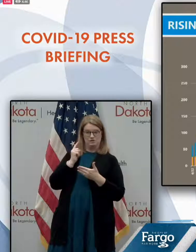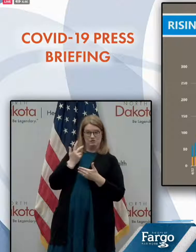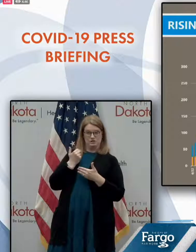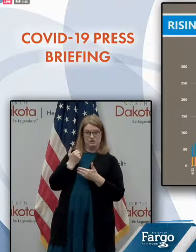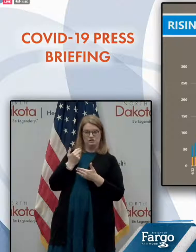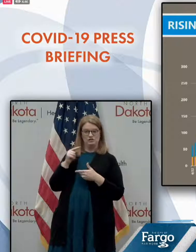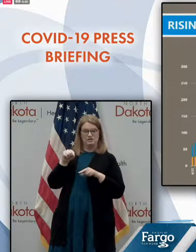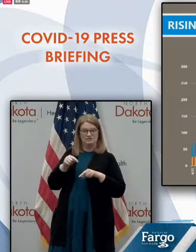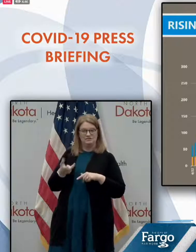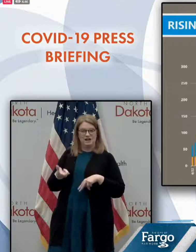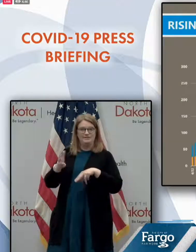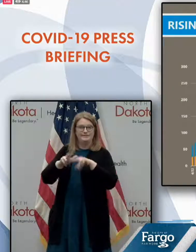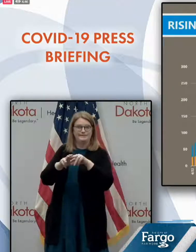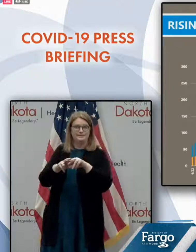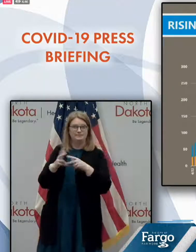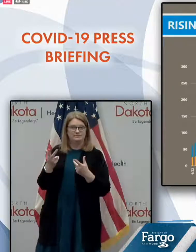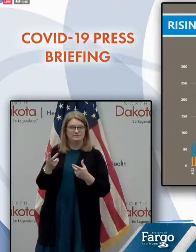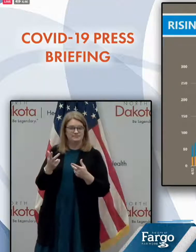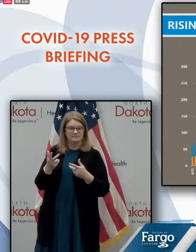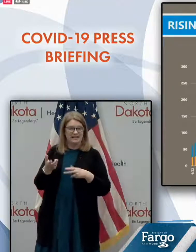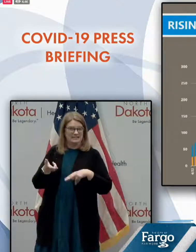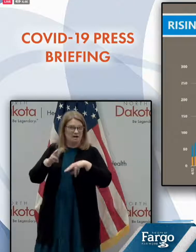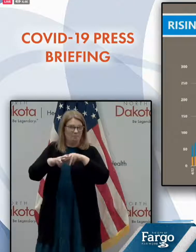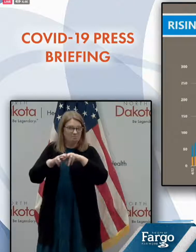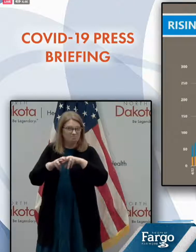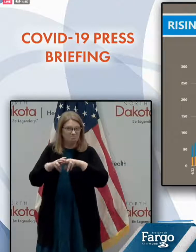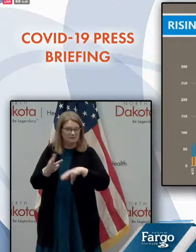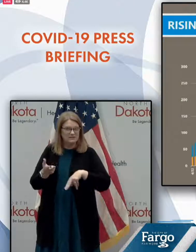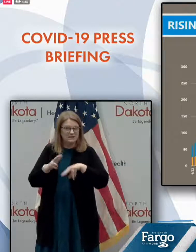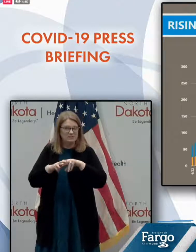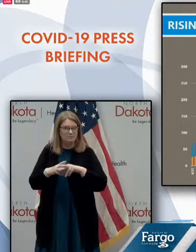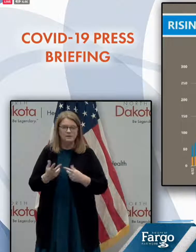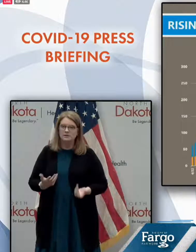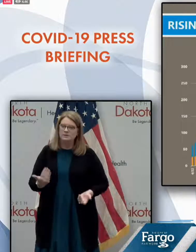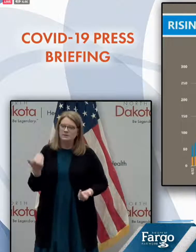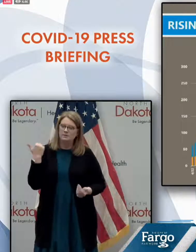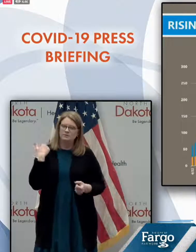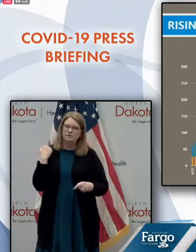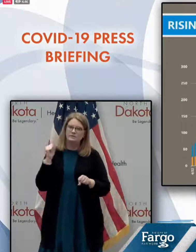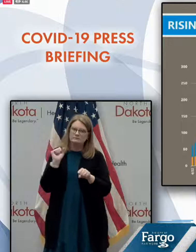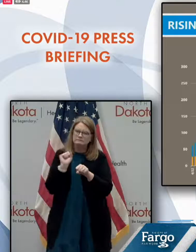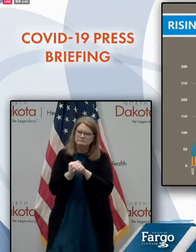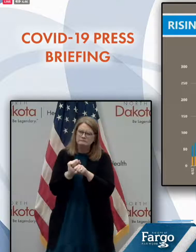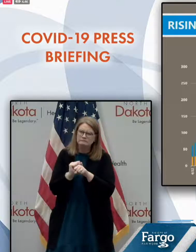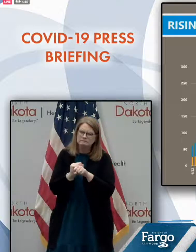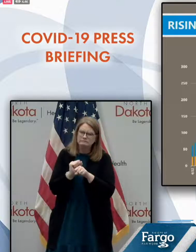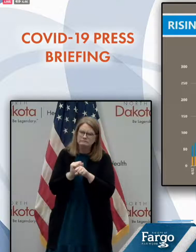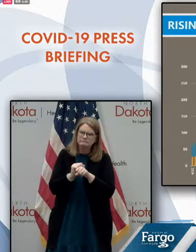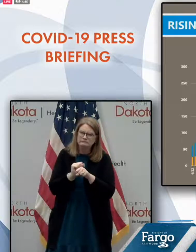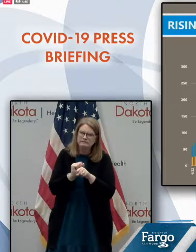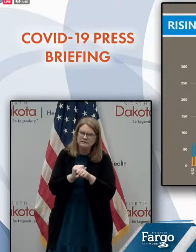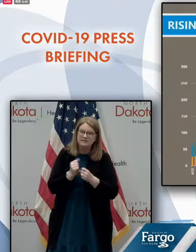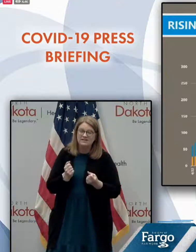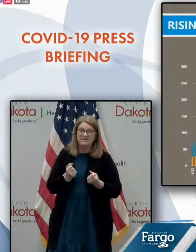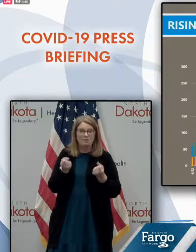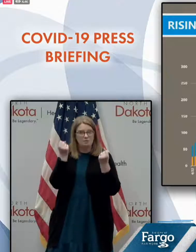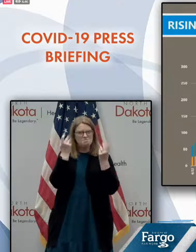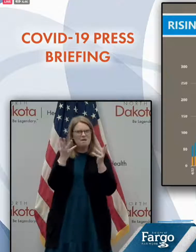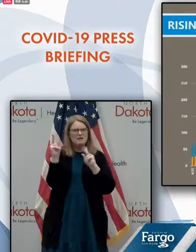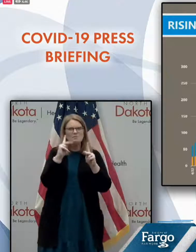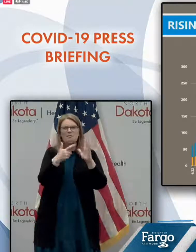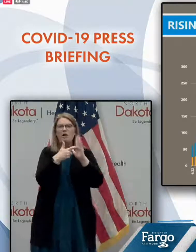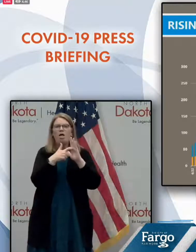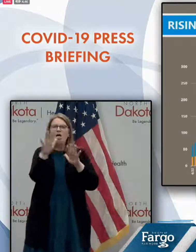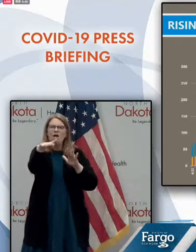and 32 staff from a week ago. And so again, as we've worked hard to meet the strong demand for